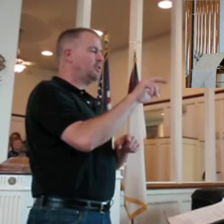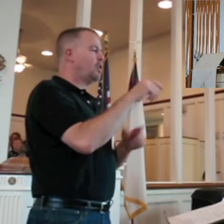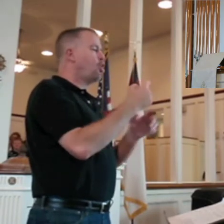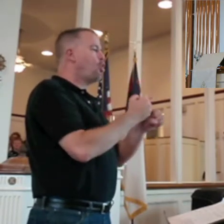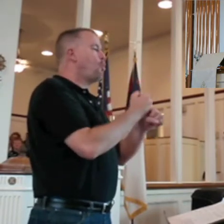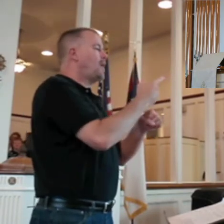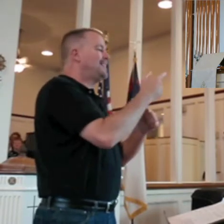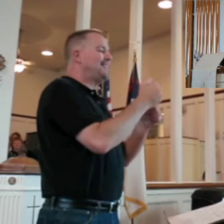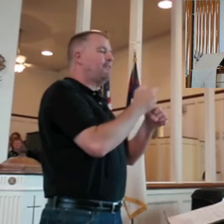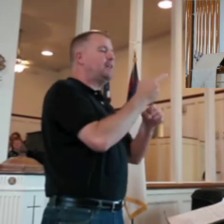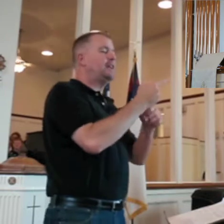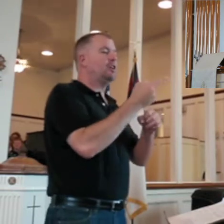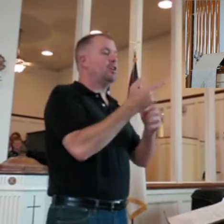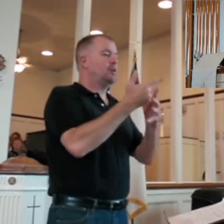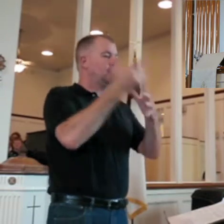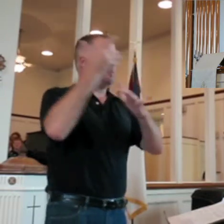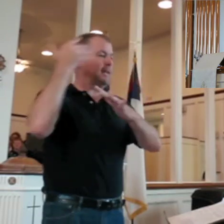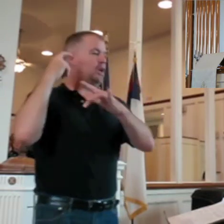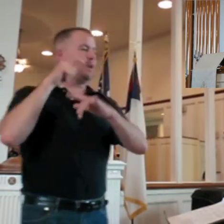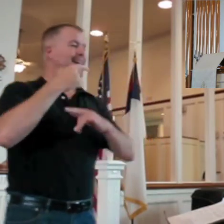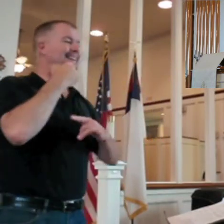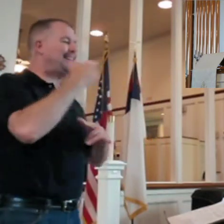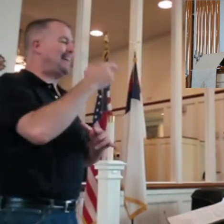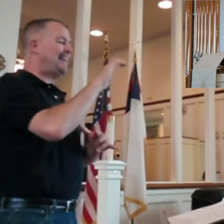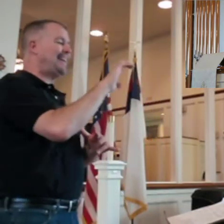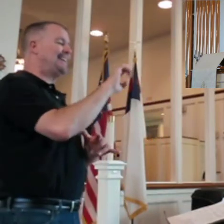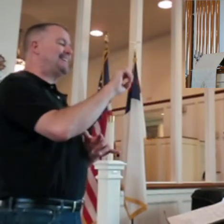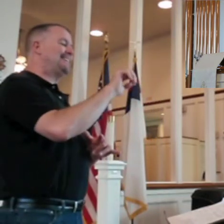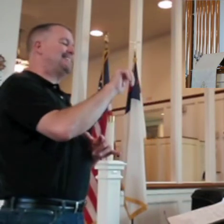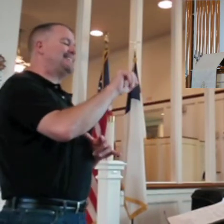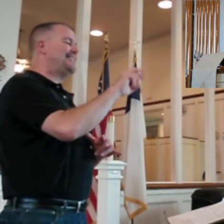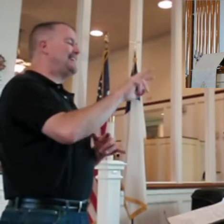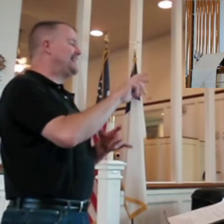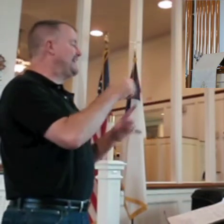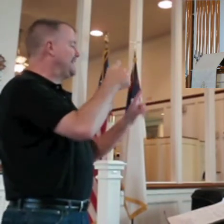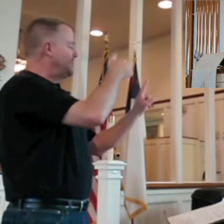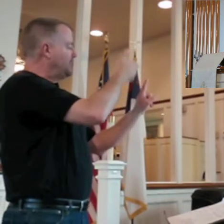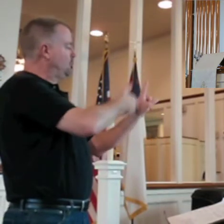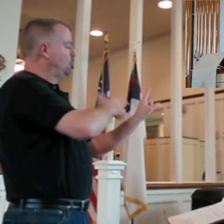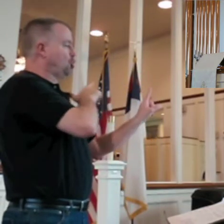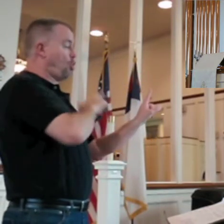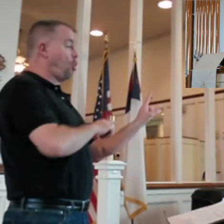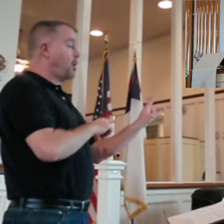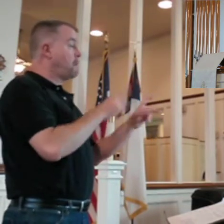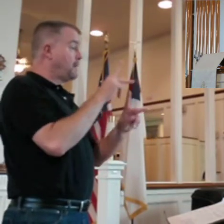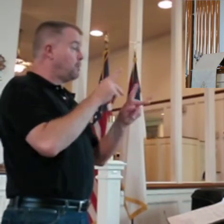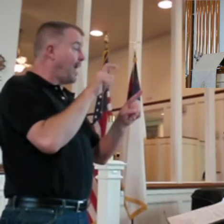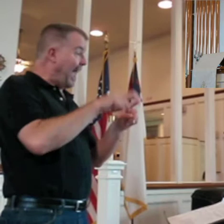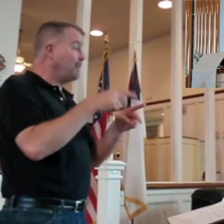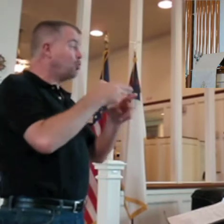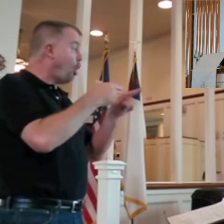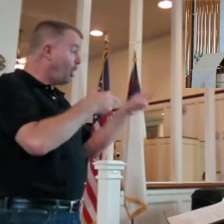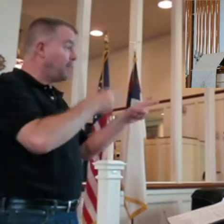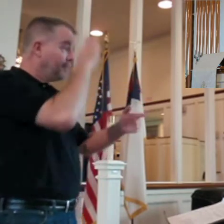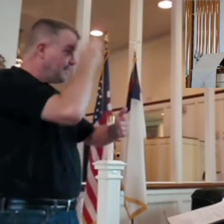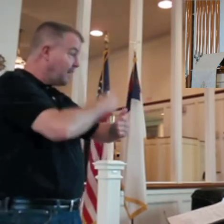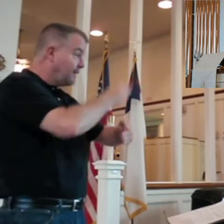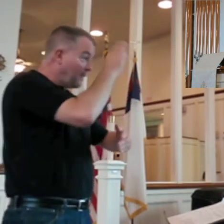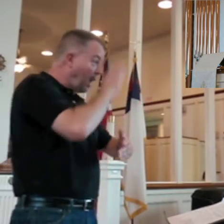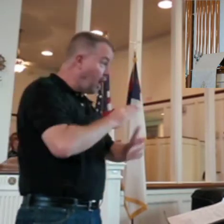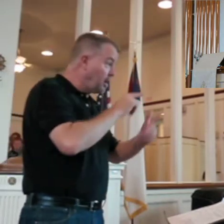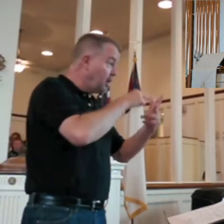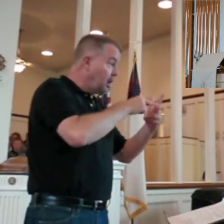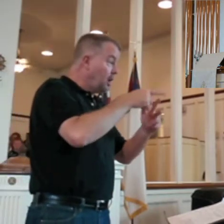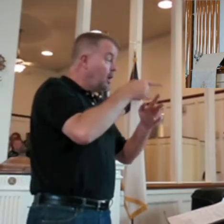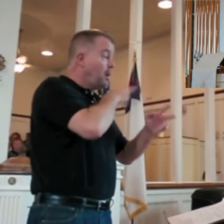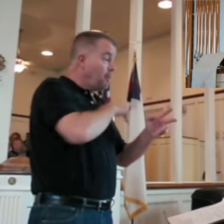say out loud, Caesar is Lord. Caesar's titles were these, Son of God,